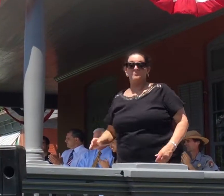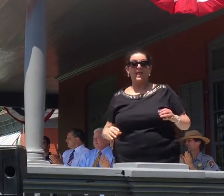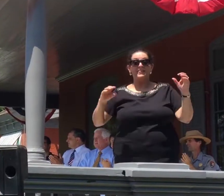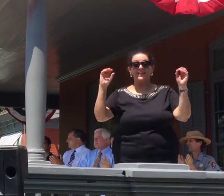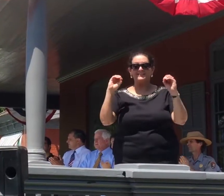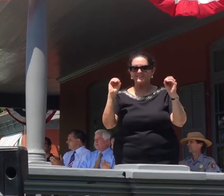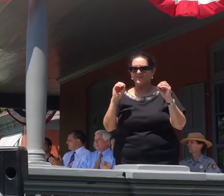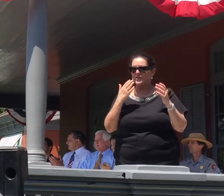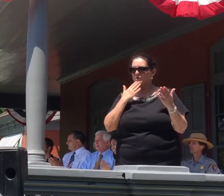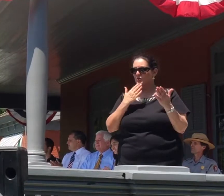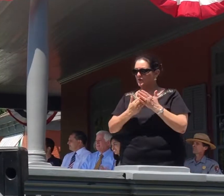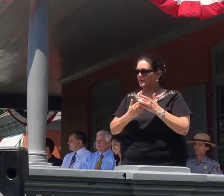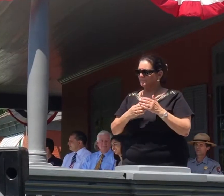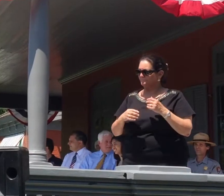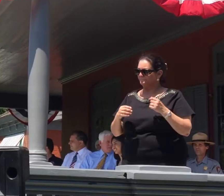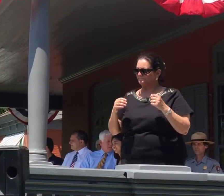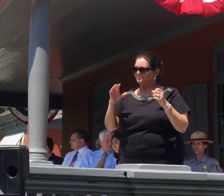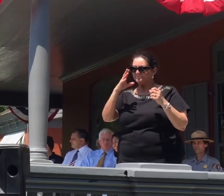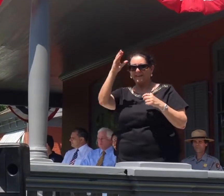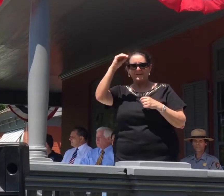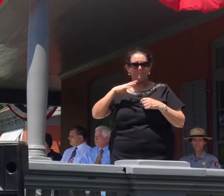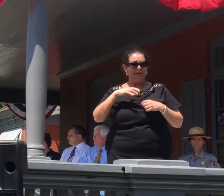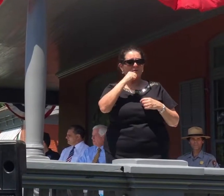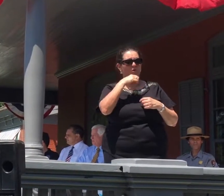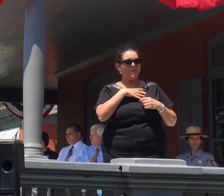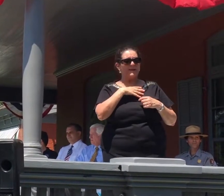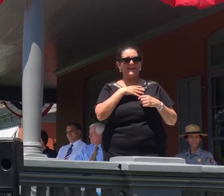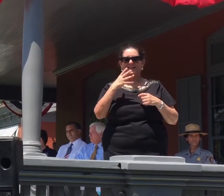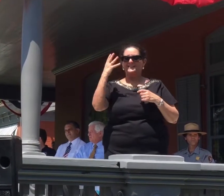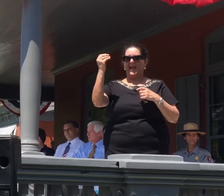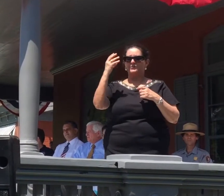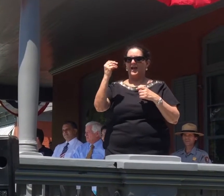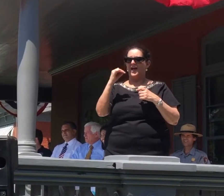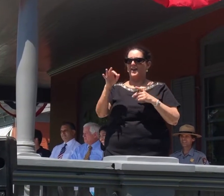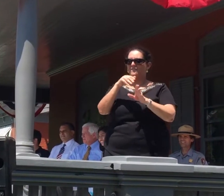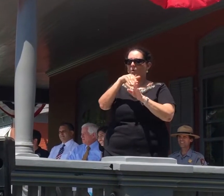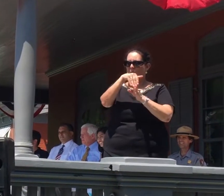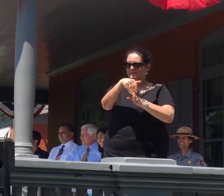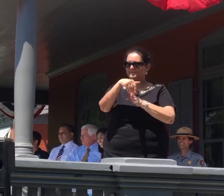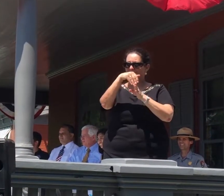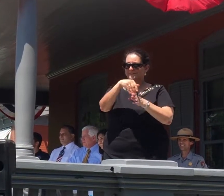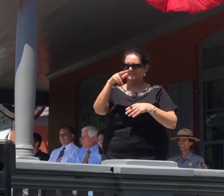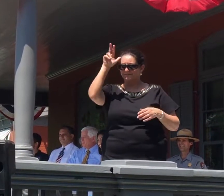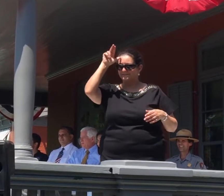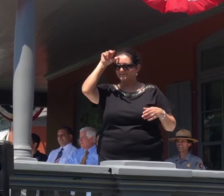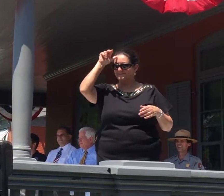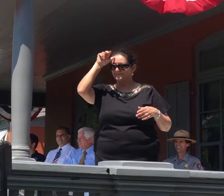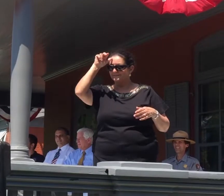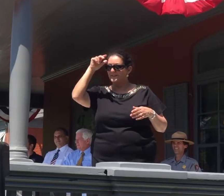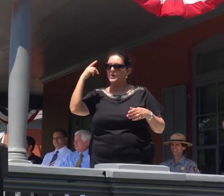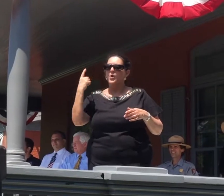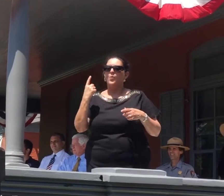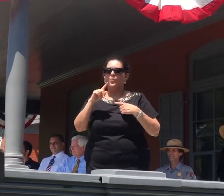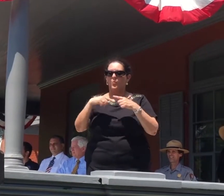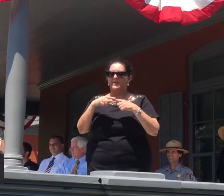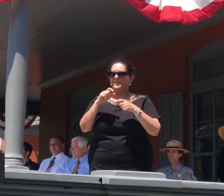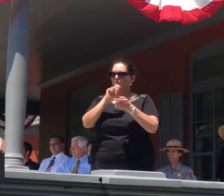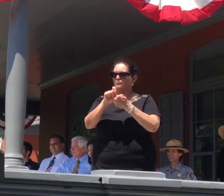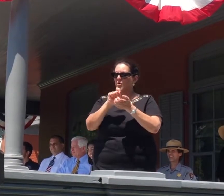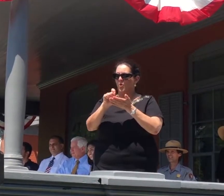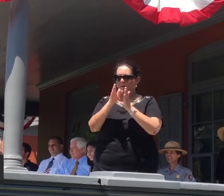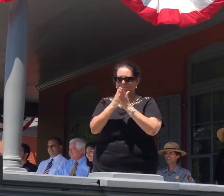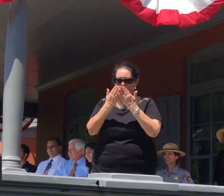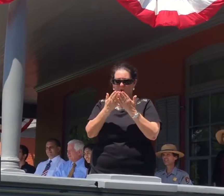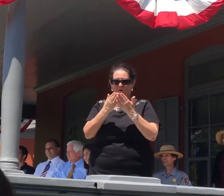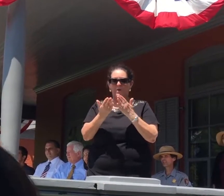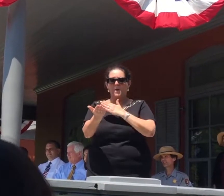There's nothing so good for the inside of a man or a woman as the outside of a horse. And, well, David McCullough wrote the book Mornings on Horseback in